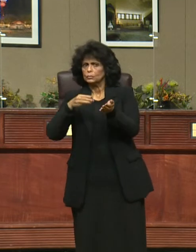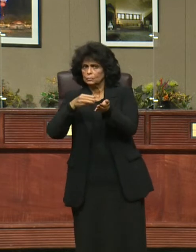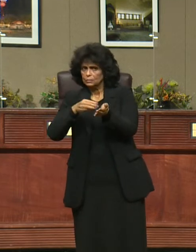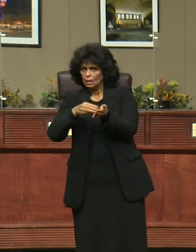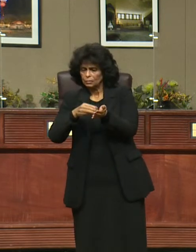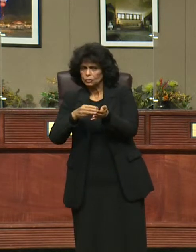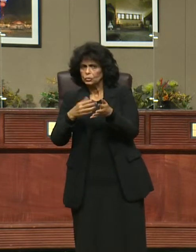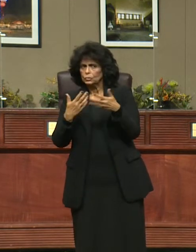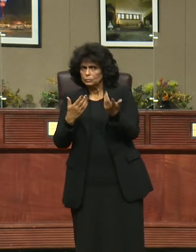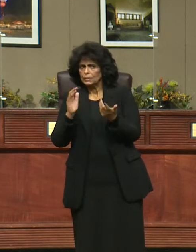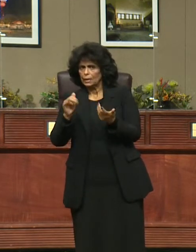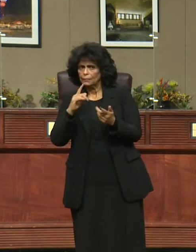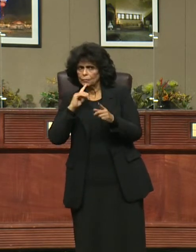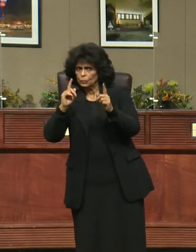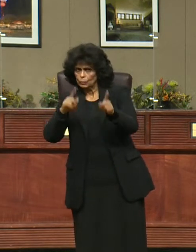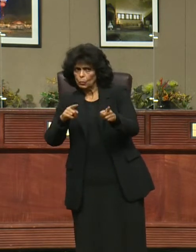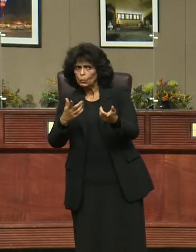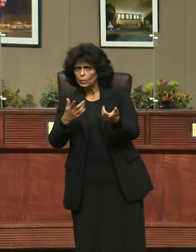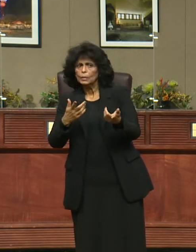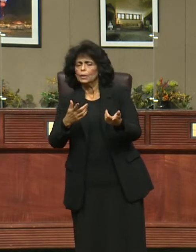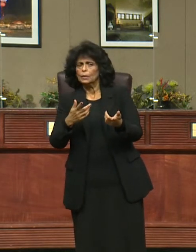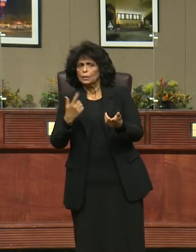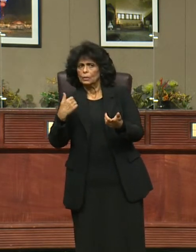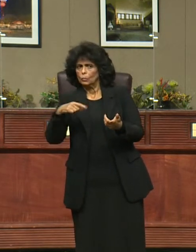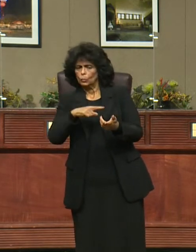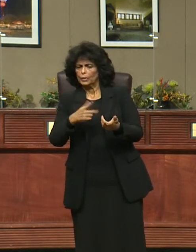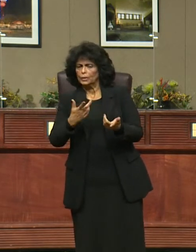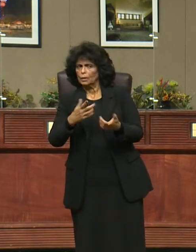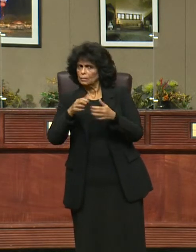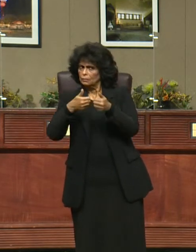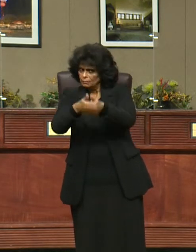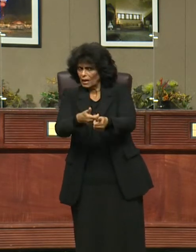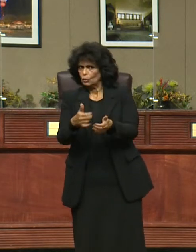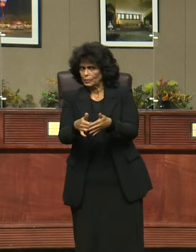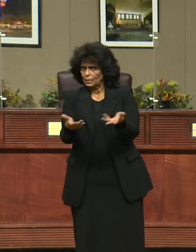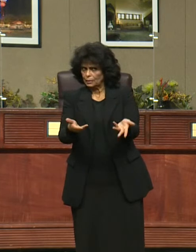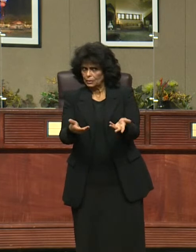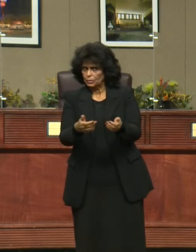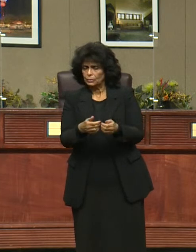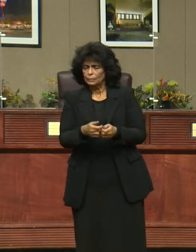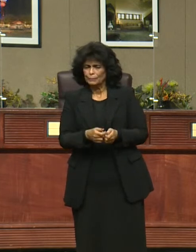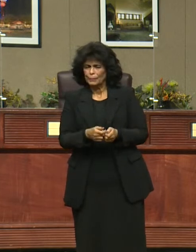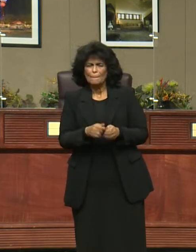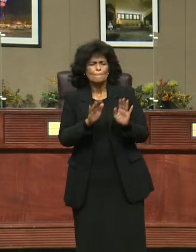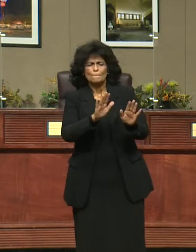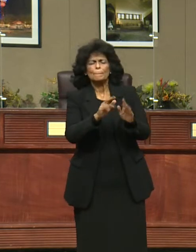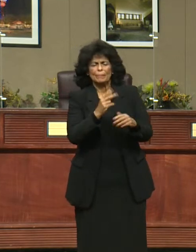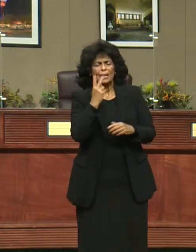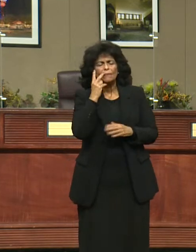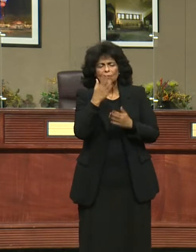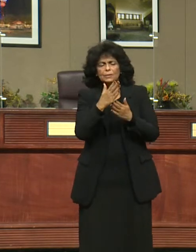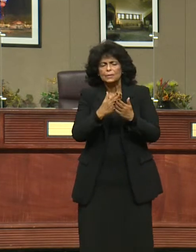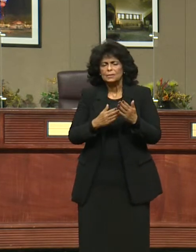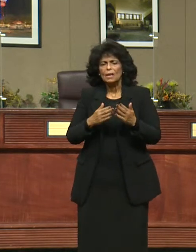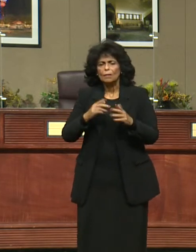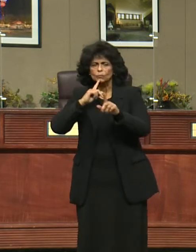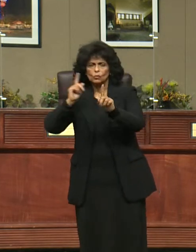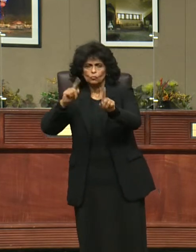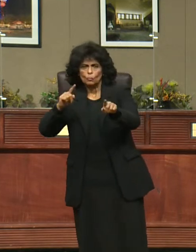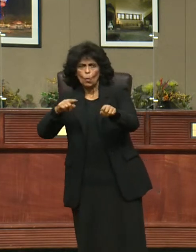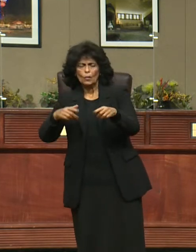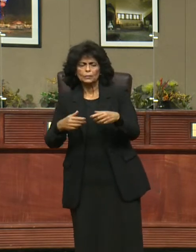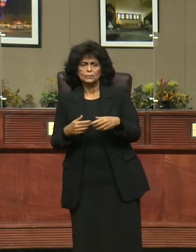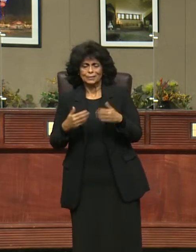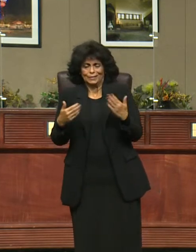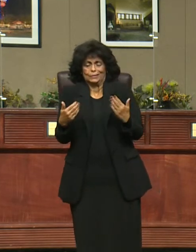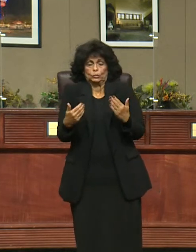Not really. What are we, but why that yes. age group then? And there is I have seen also some reports that the new